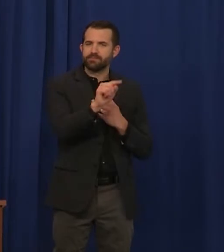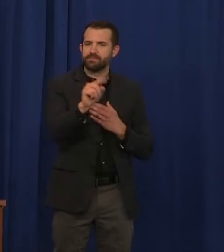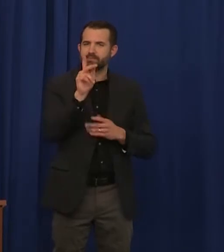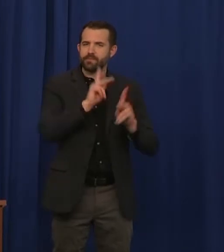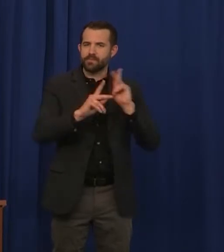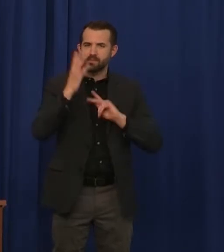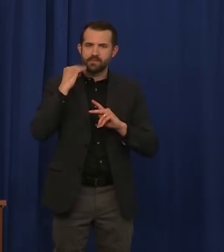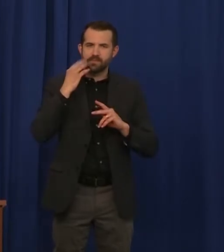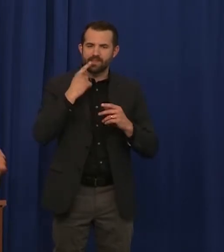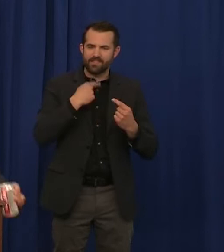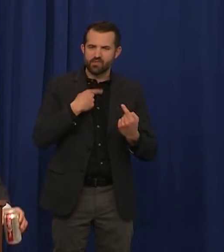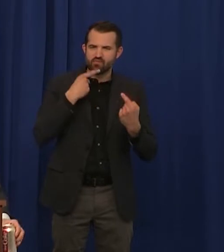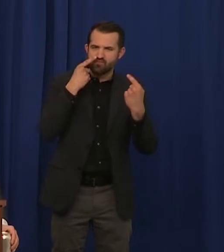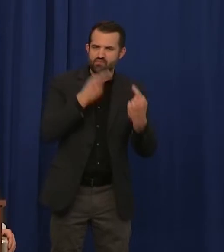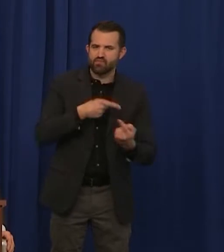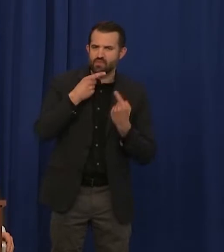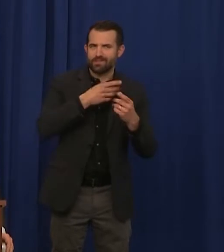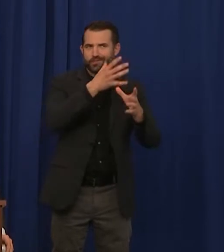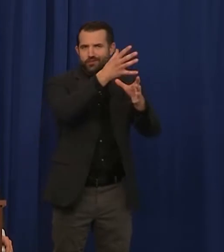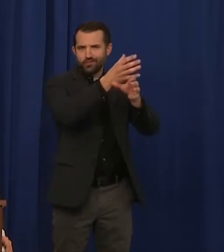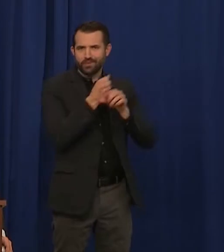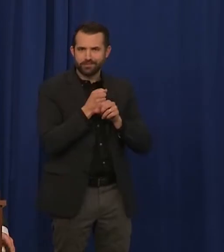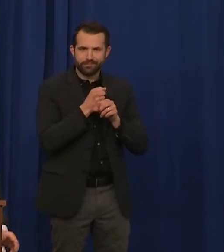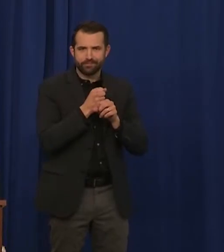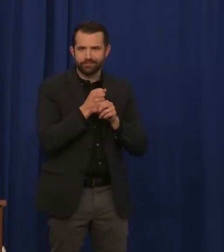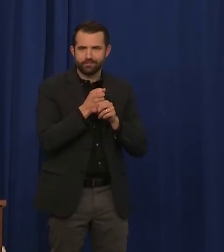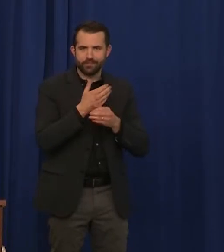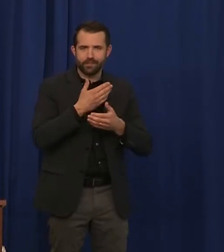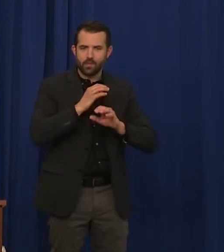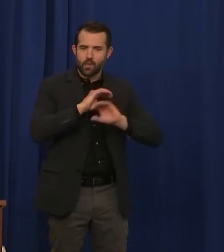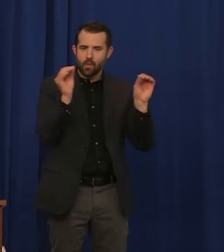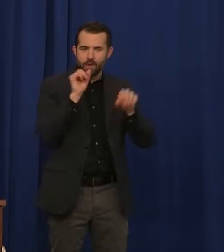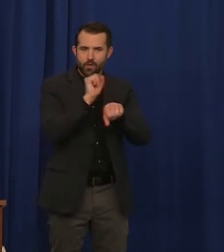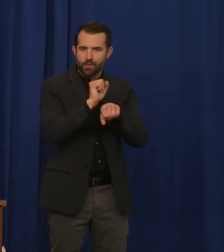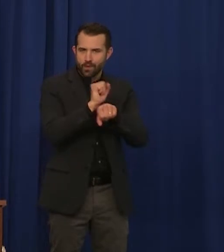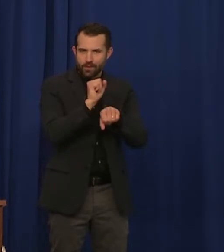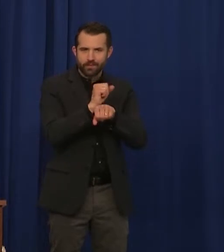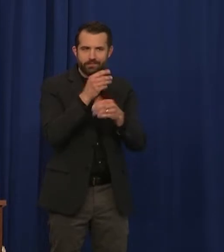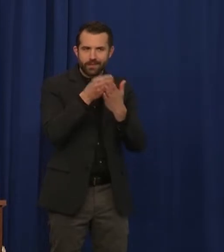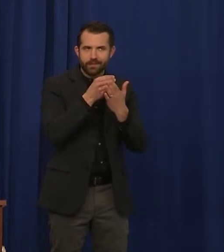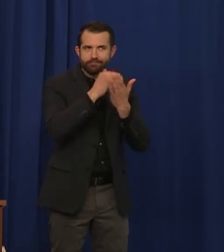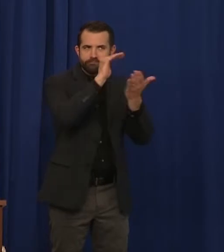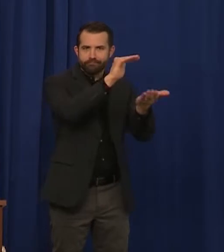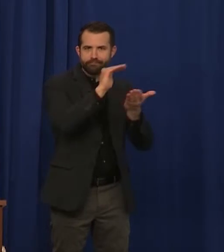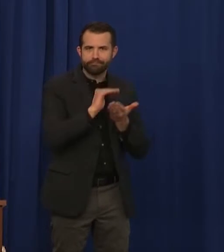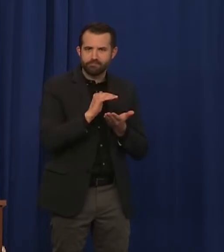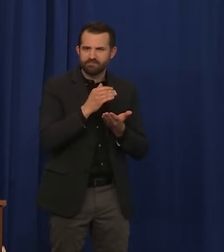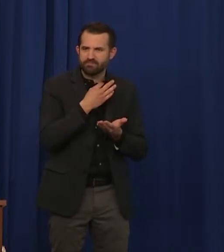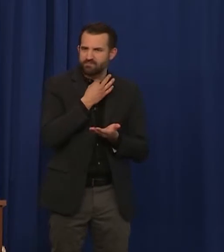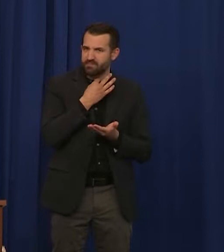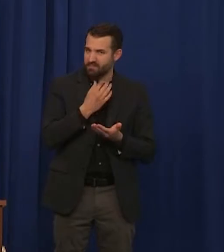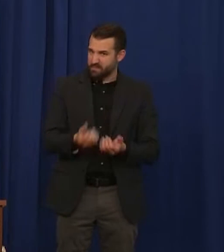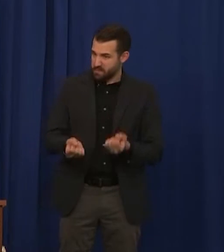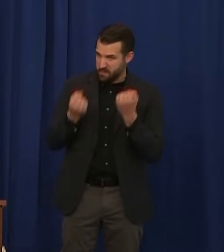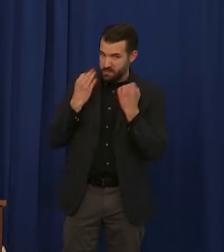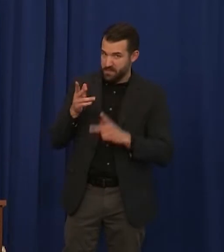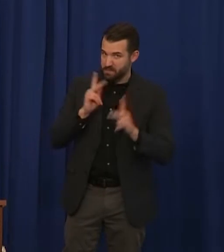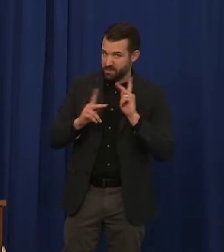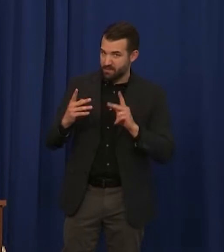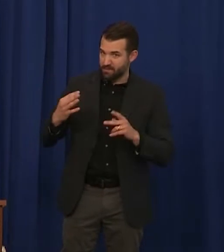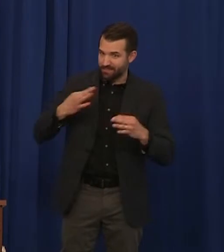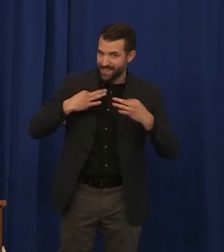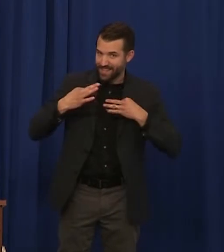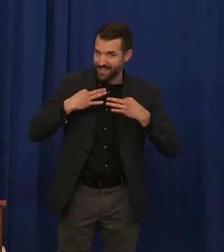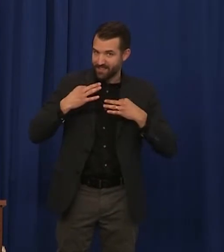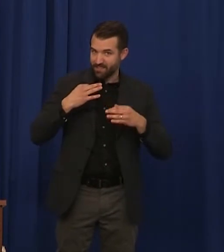unemployment. With all of these new rules that now include self-employed, do you feel your system can handle this influx of new applicants? And will it